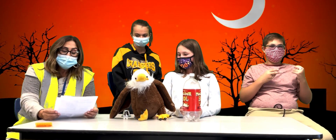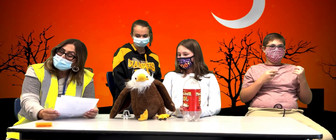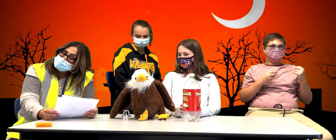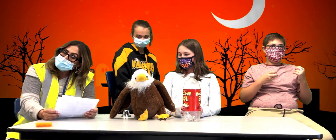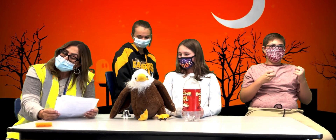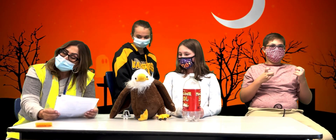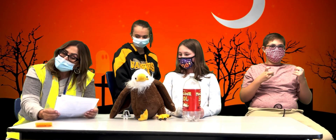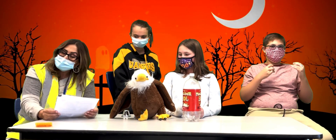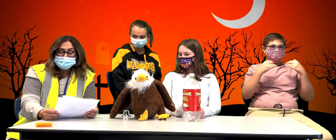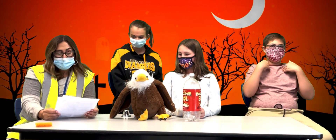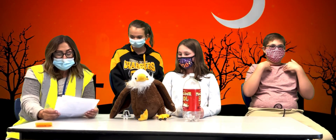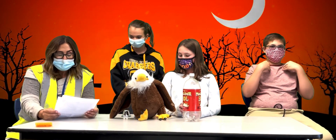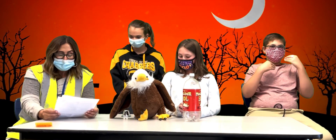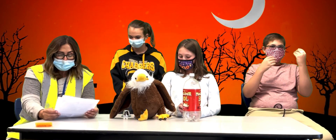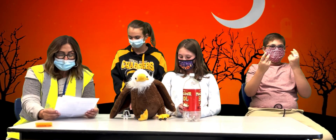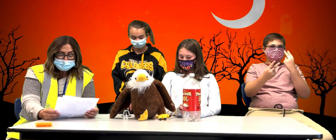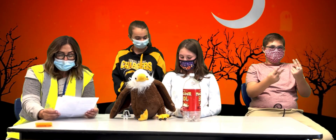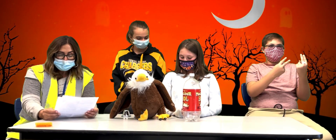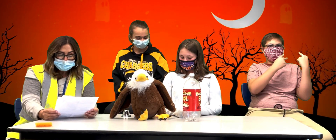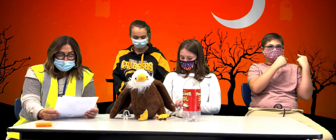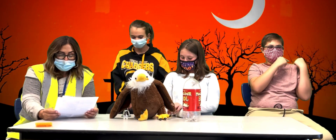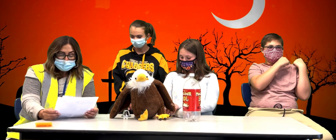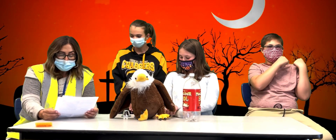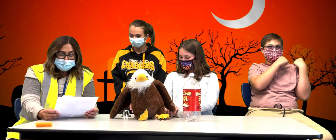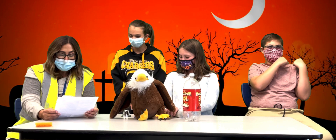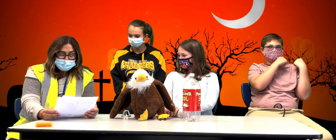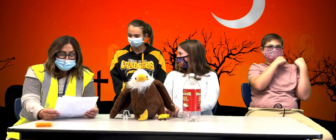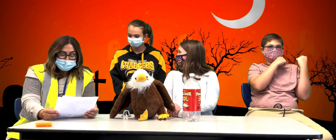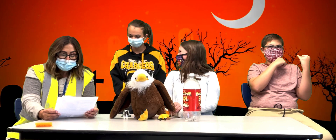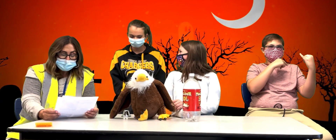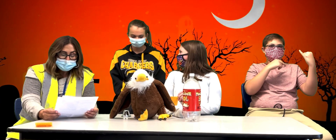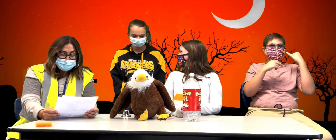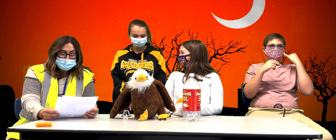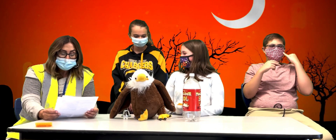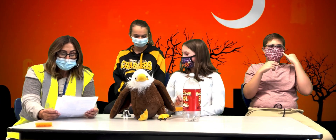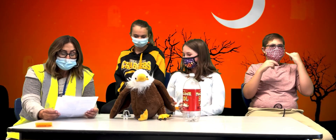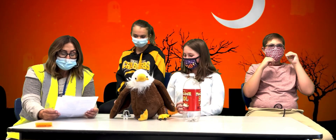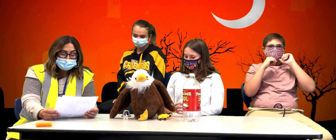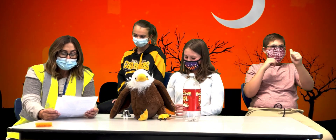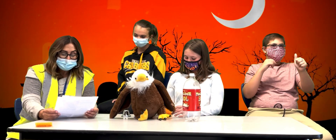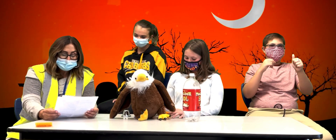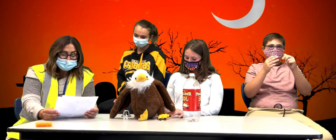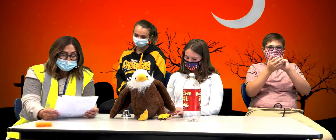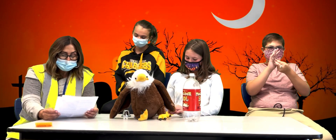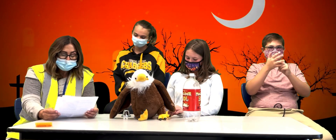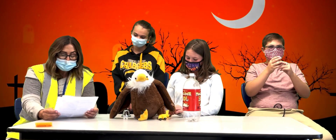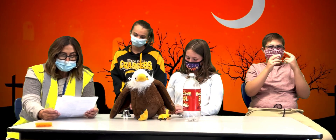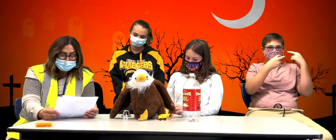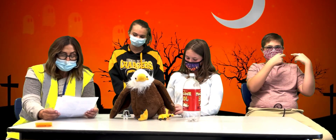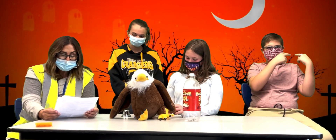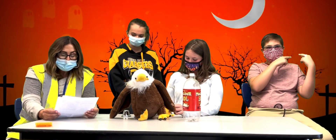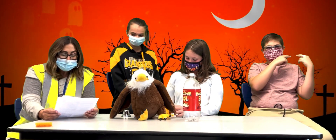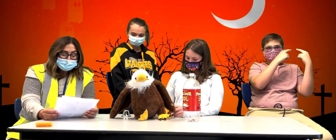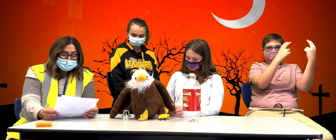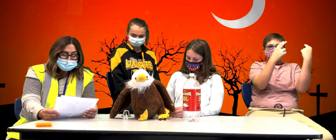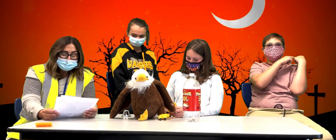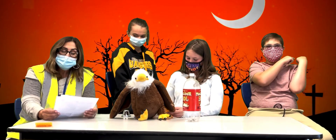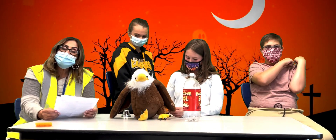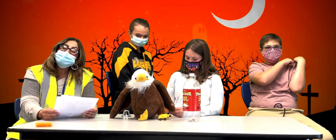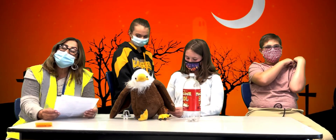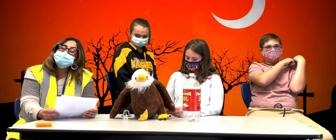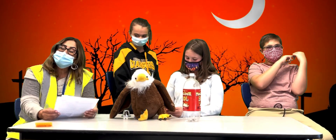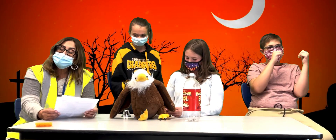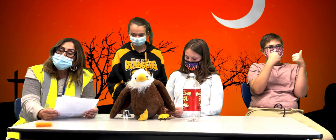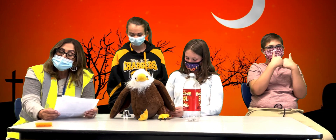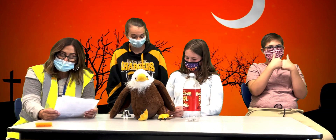a reflections contest. If you don't know what reflection contest means, it is